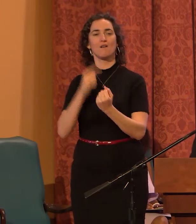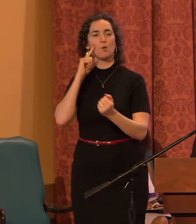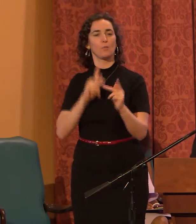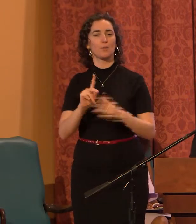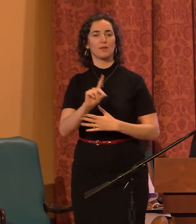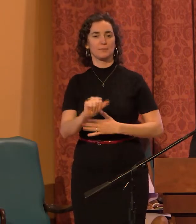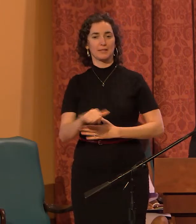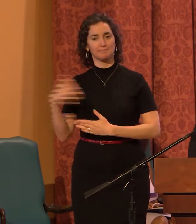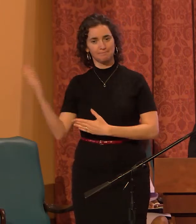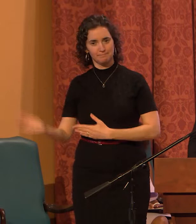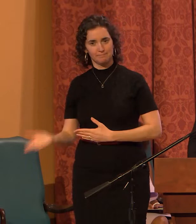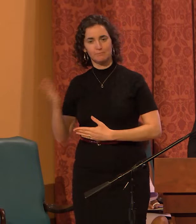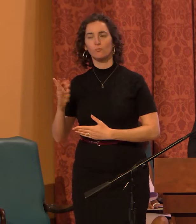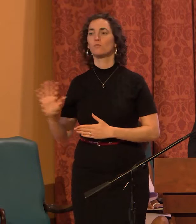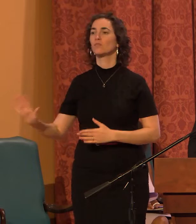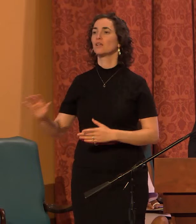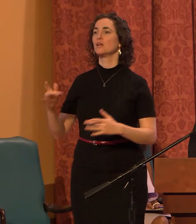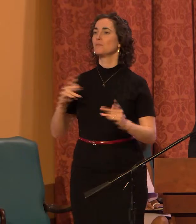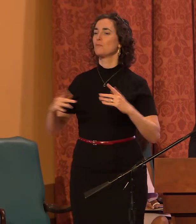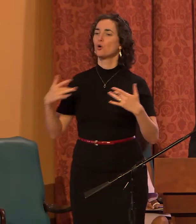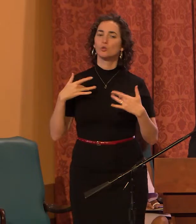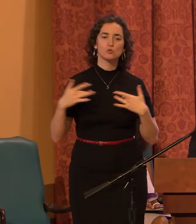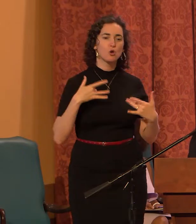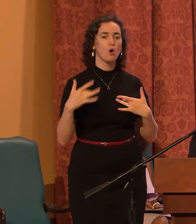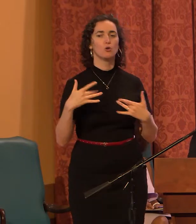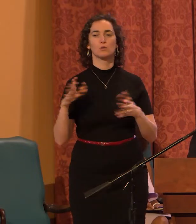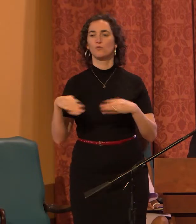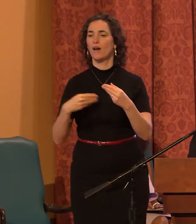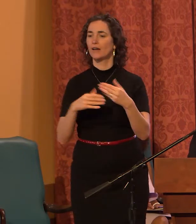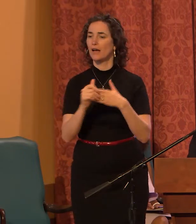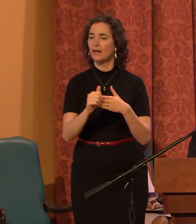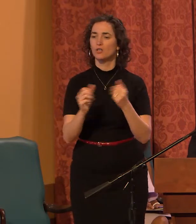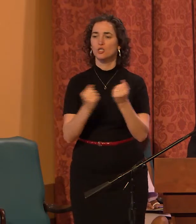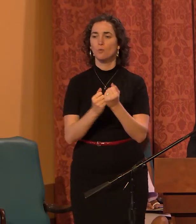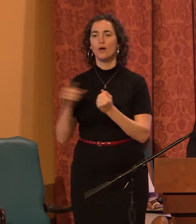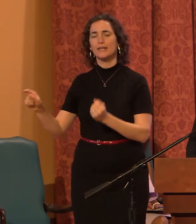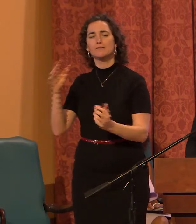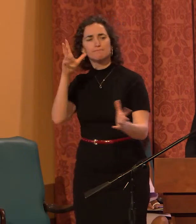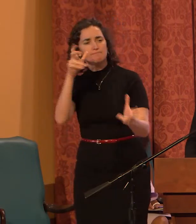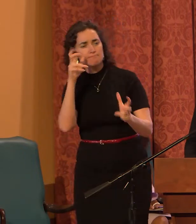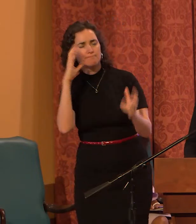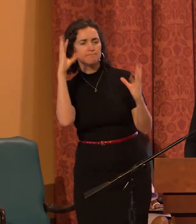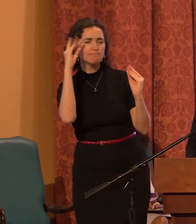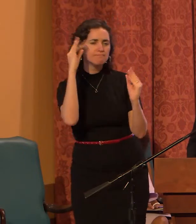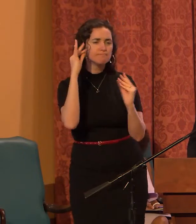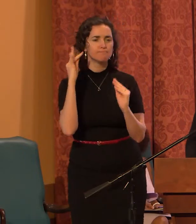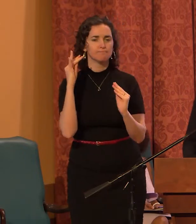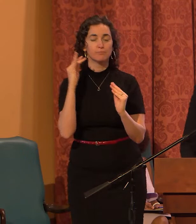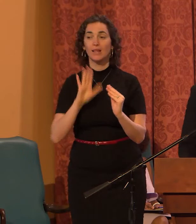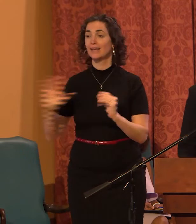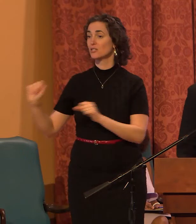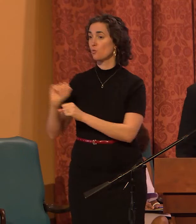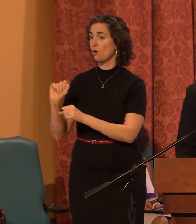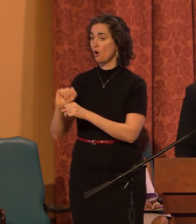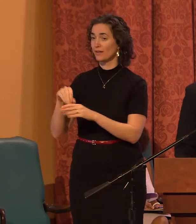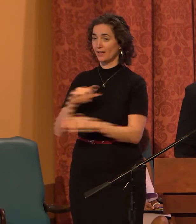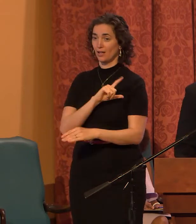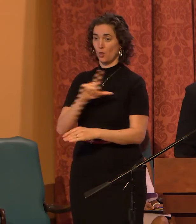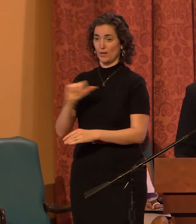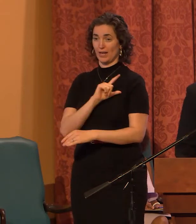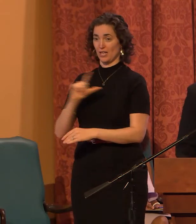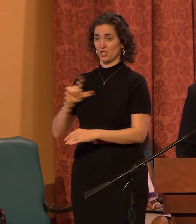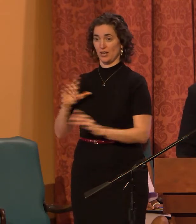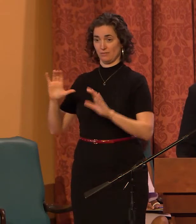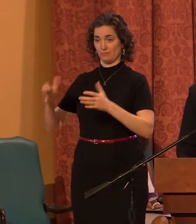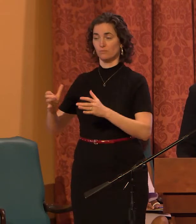disabilities. He listened thoughtfully to concerns and provided guidance and support. His work in the Louisiana legislature